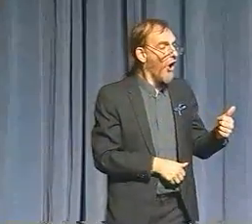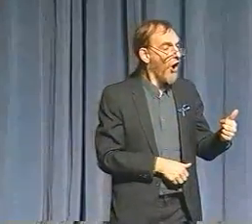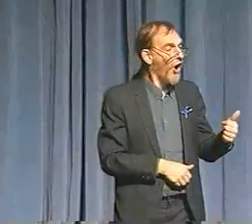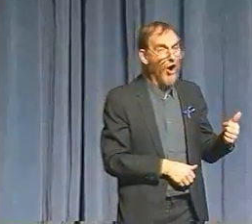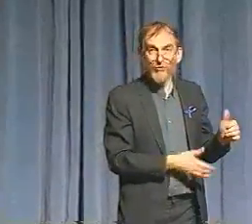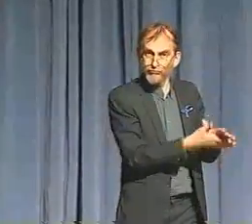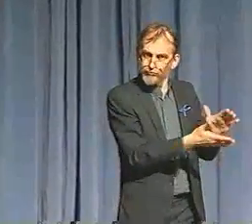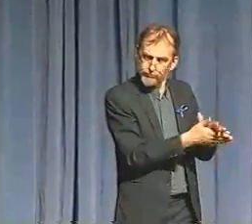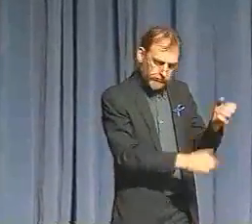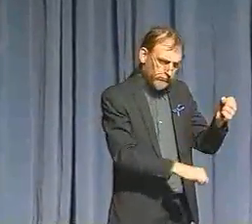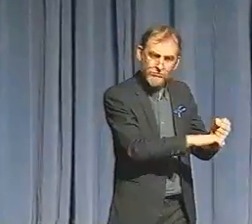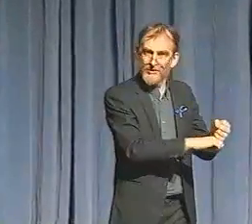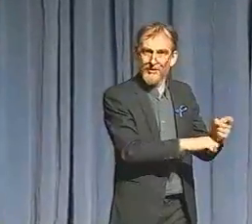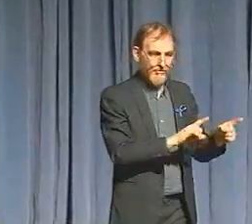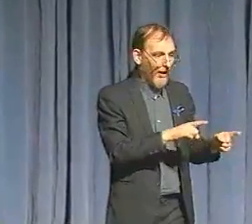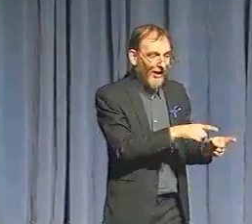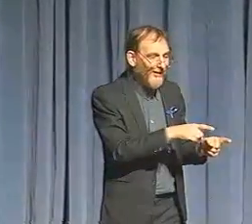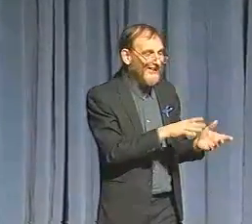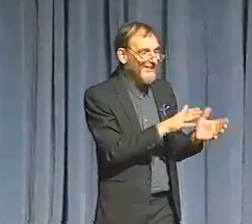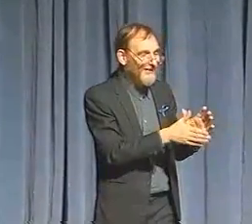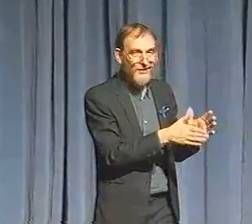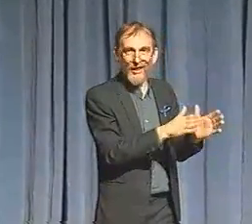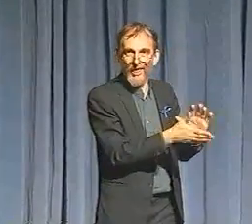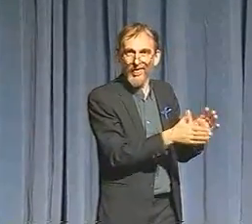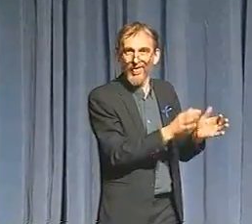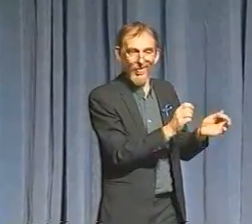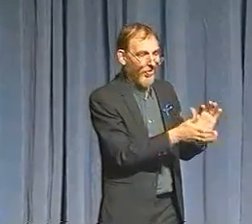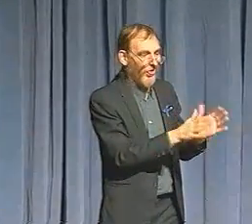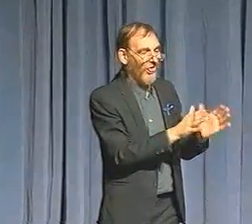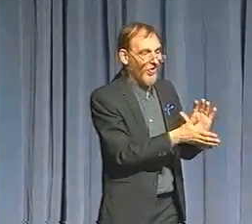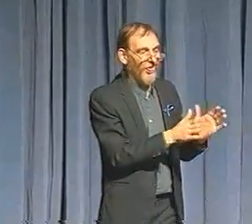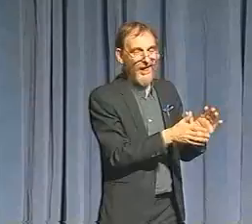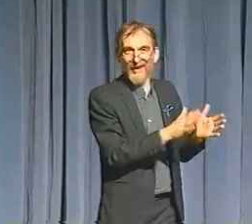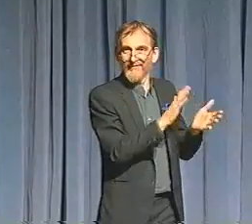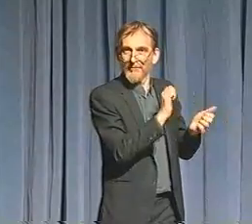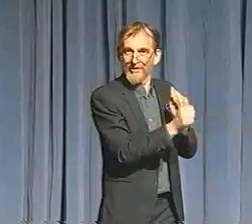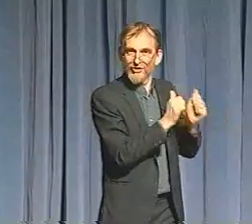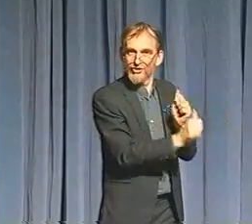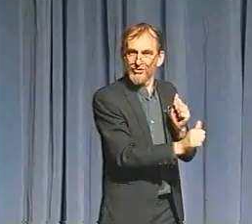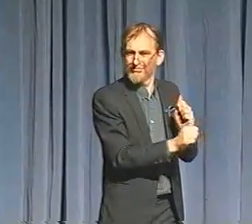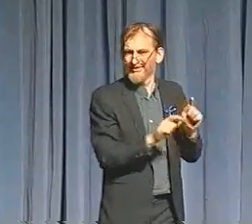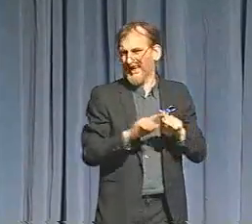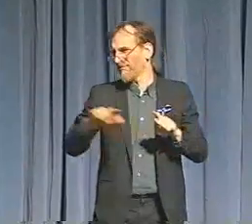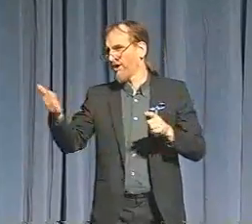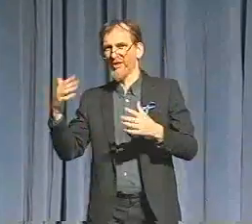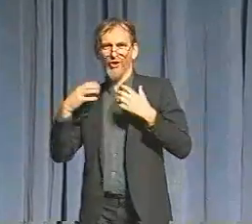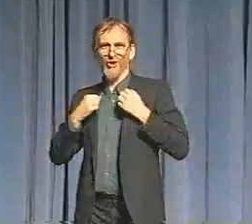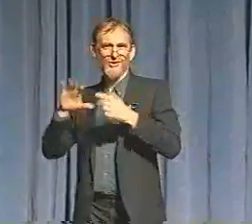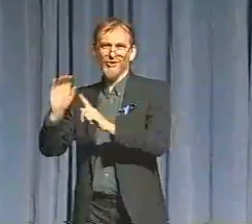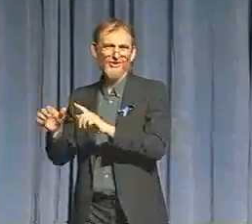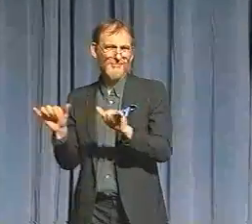that we start using the term deafhood in order to show how deaf culture is